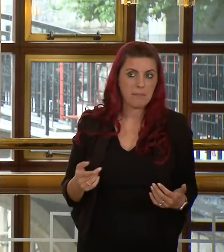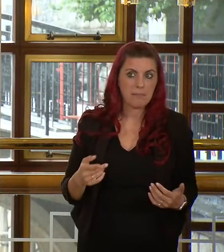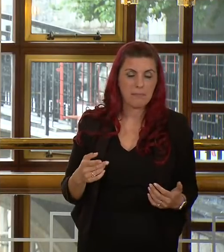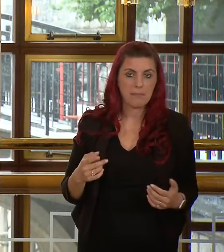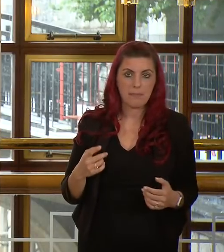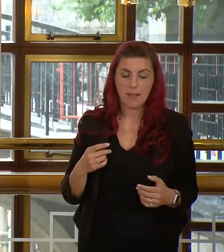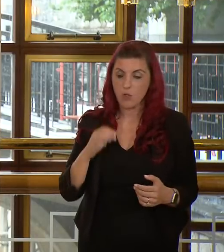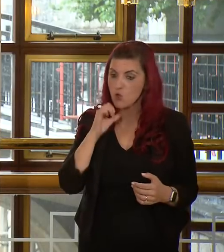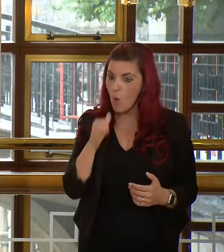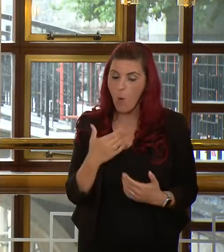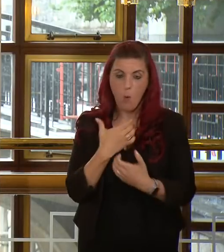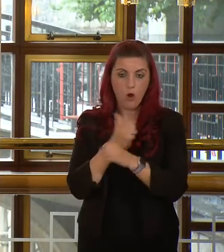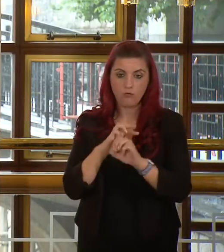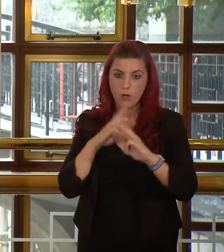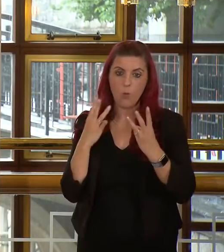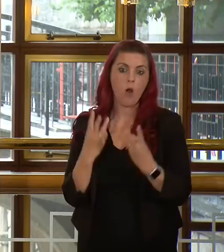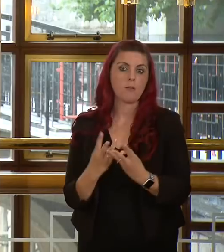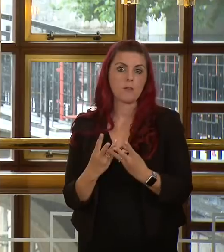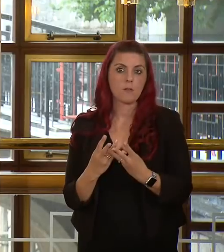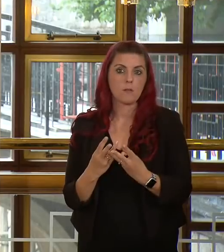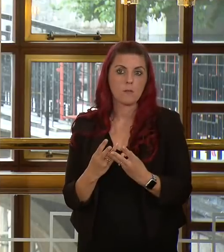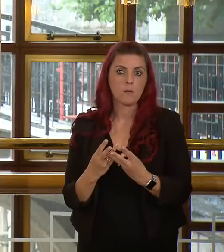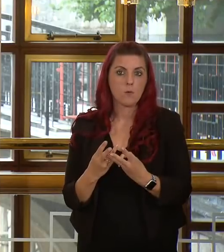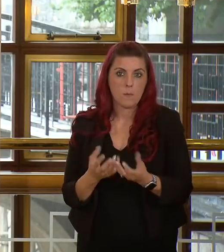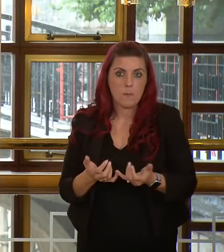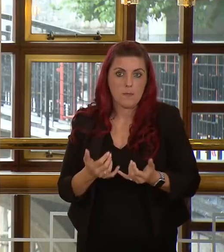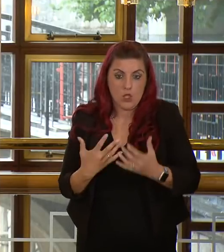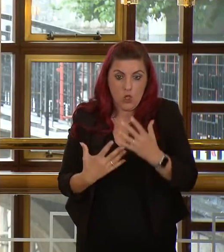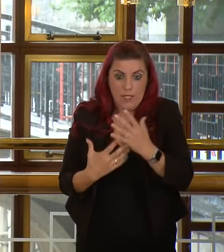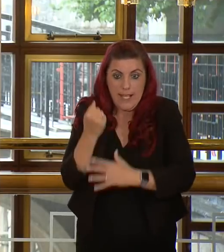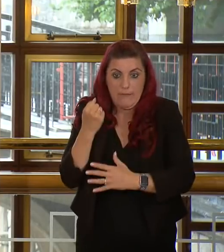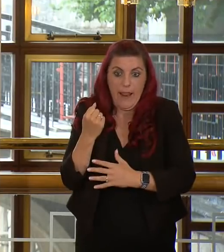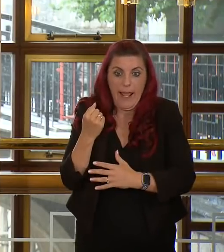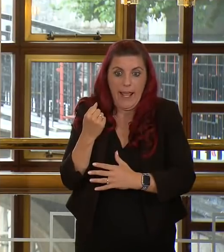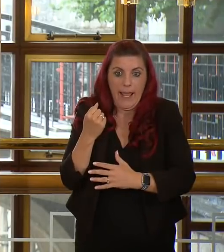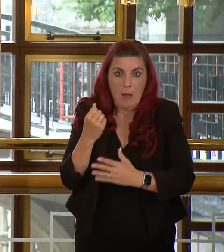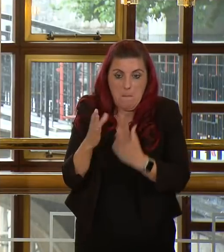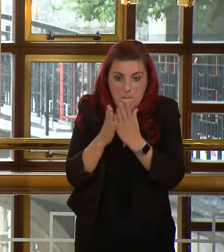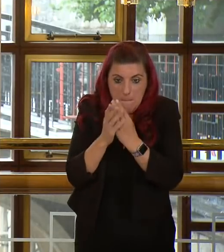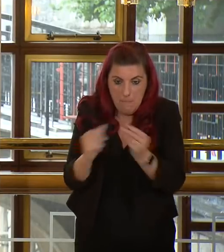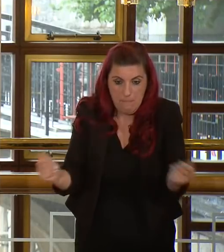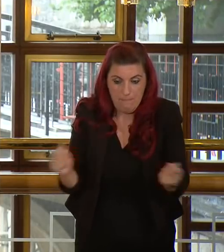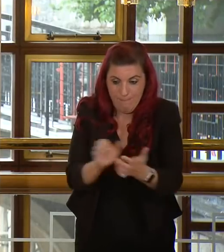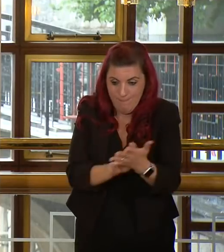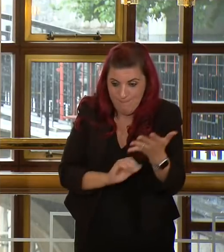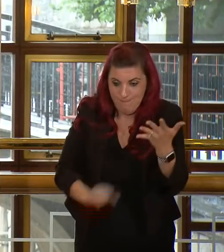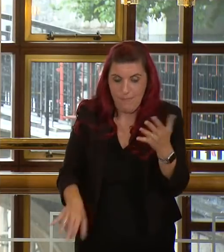There's not a country in the world that has successfully eliminated this virus. That's the truth of it.